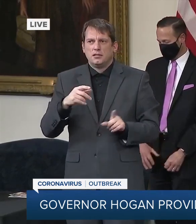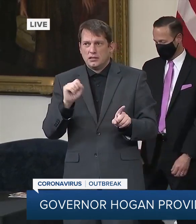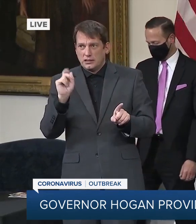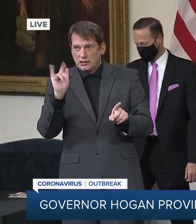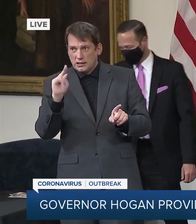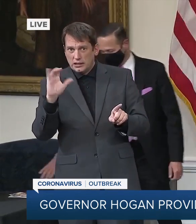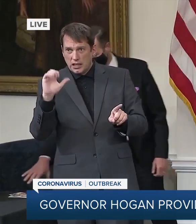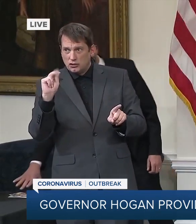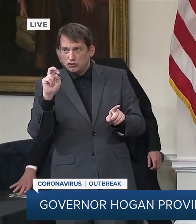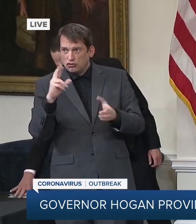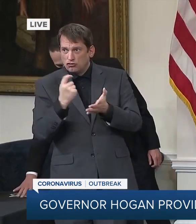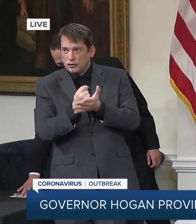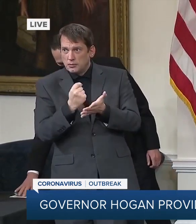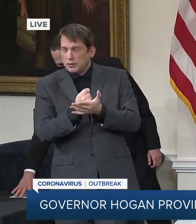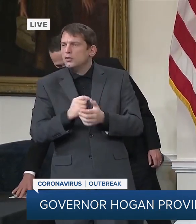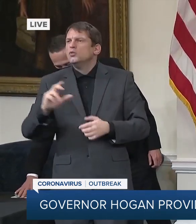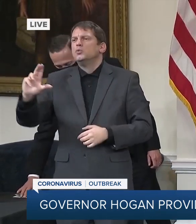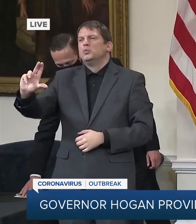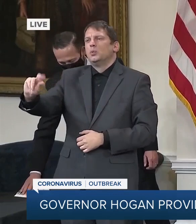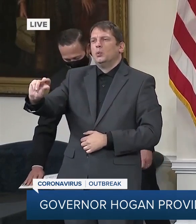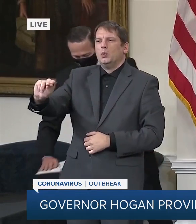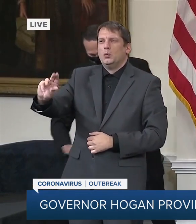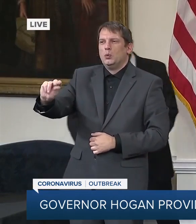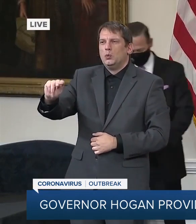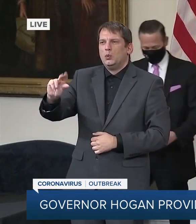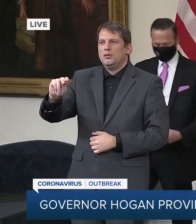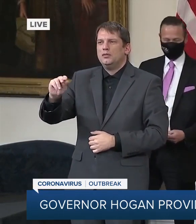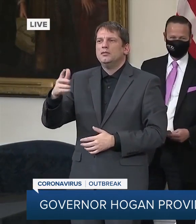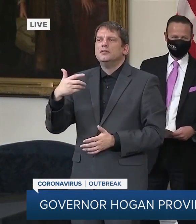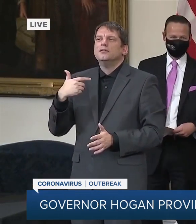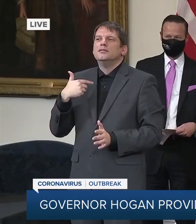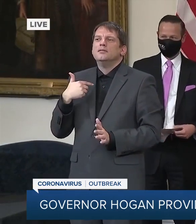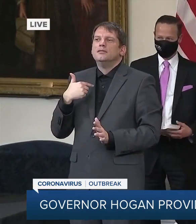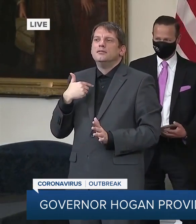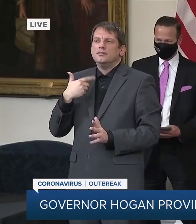just, those of us who are old and spend a lot of time in the sun just get,